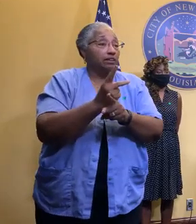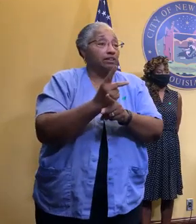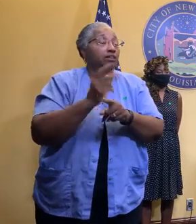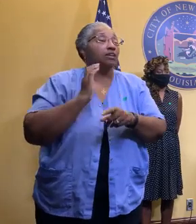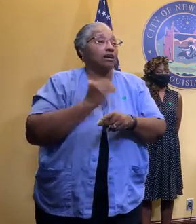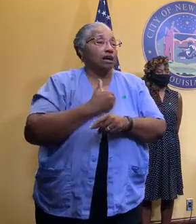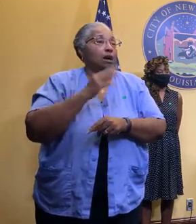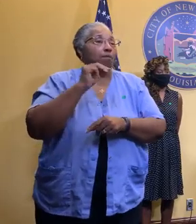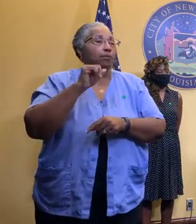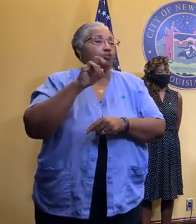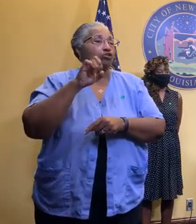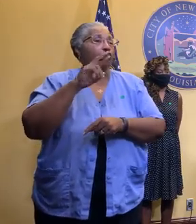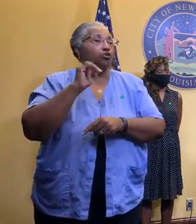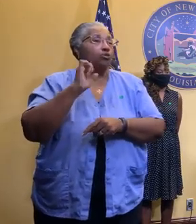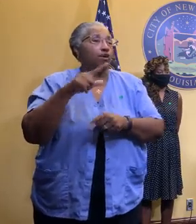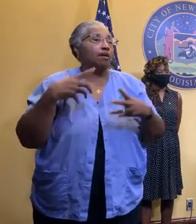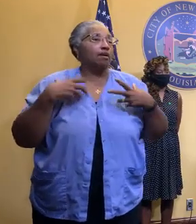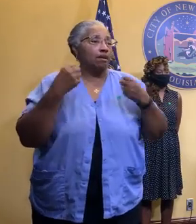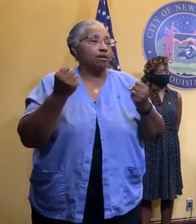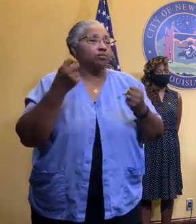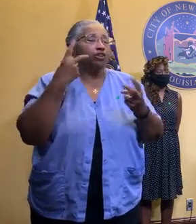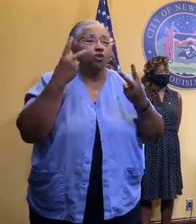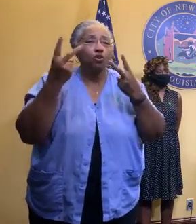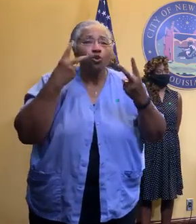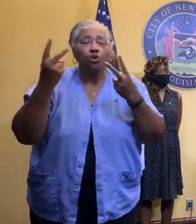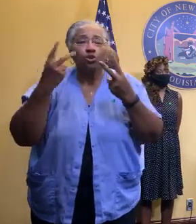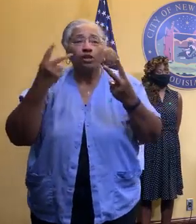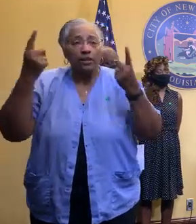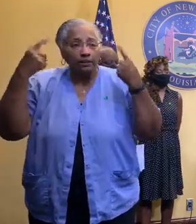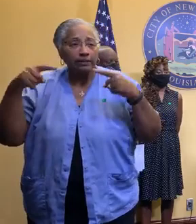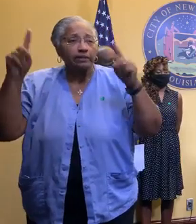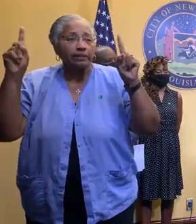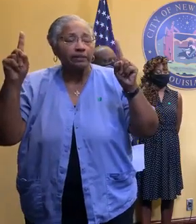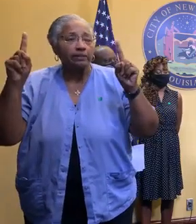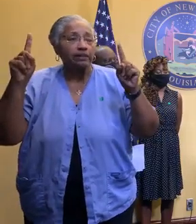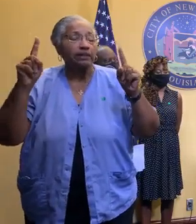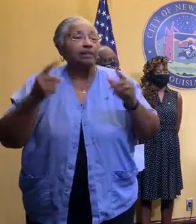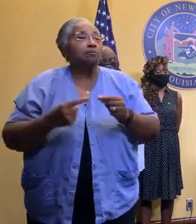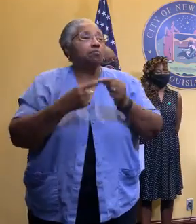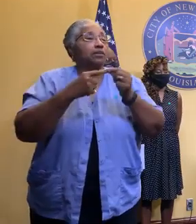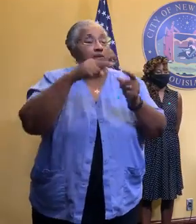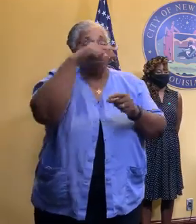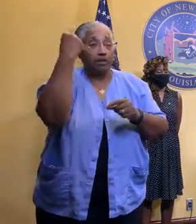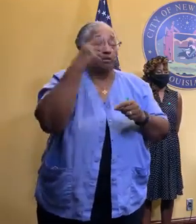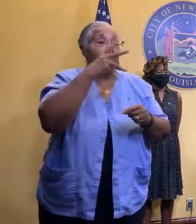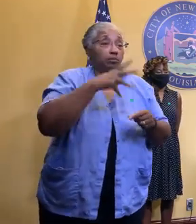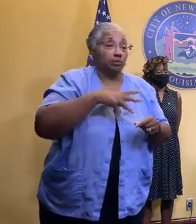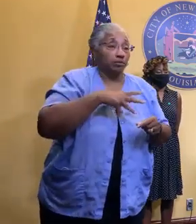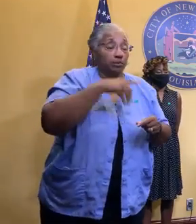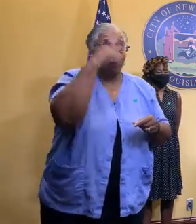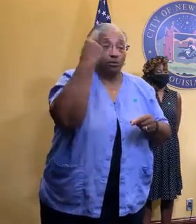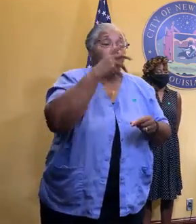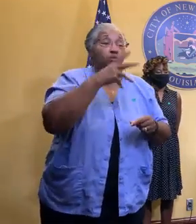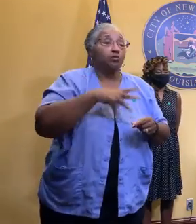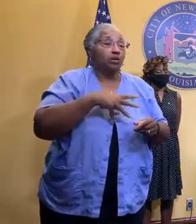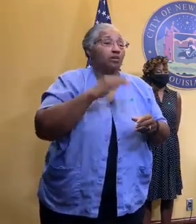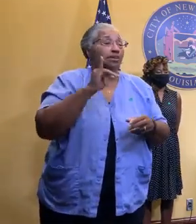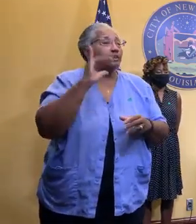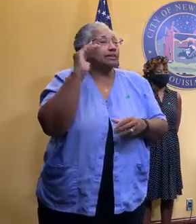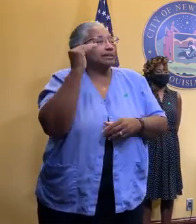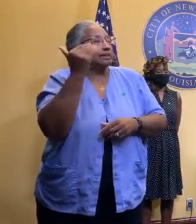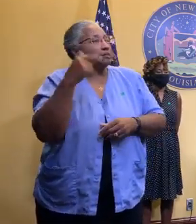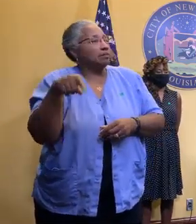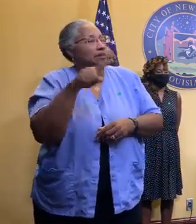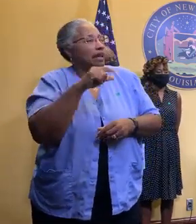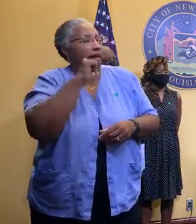maternal health and looking at maternal health outcomes, and particularly Black women. Black women who seem to not get the care